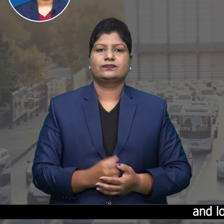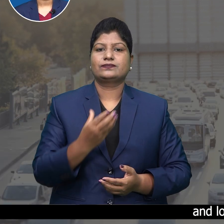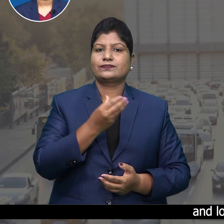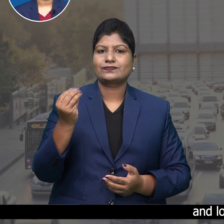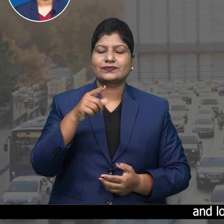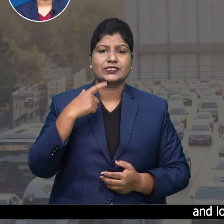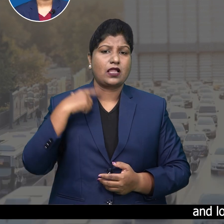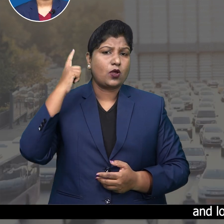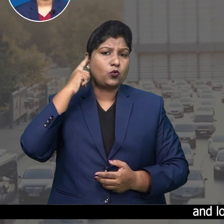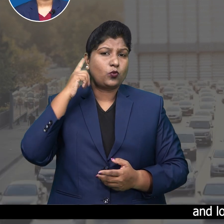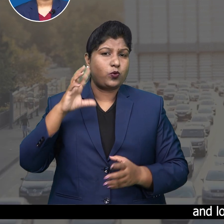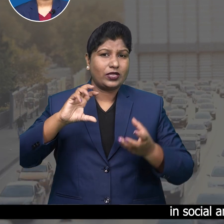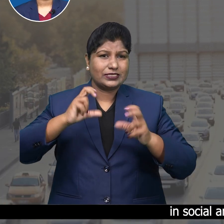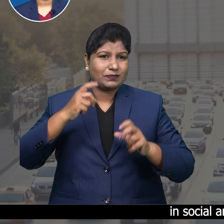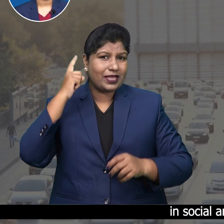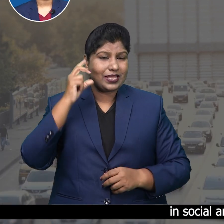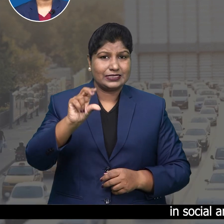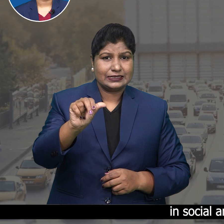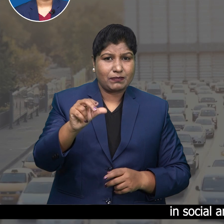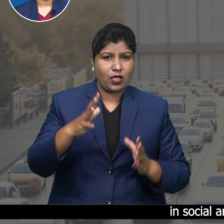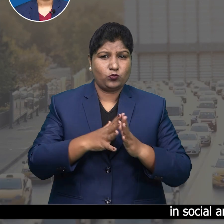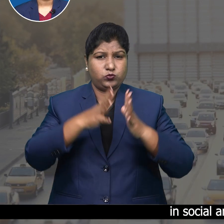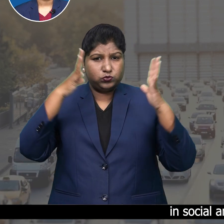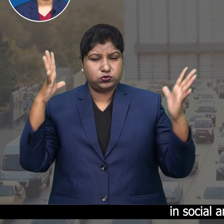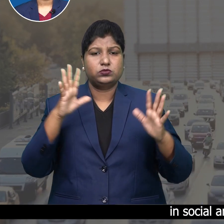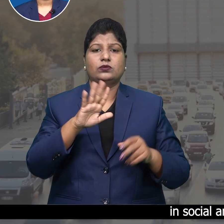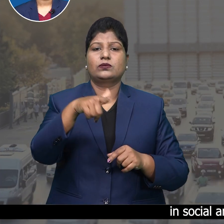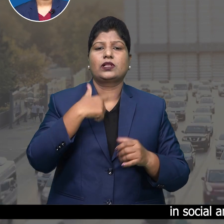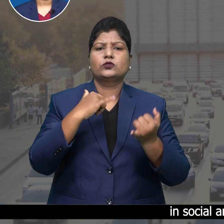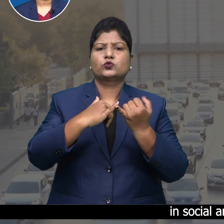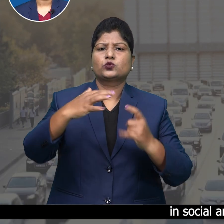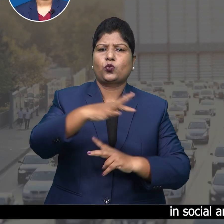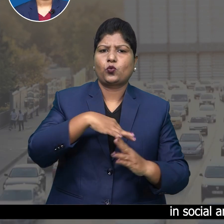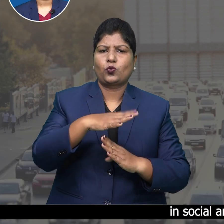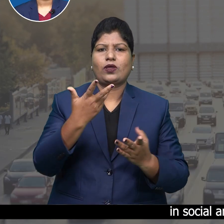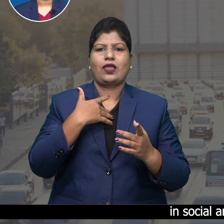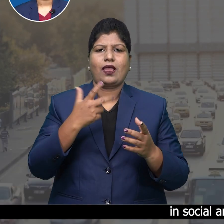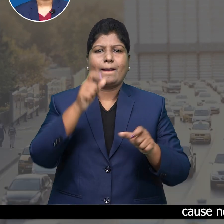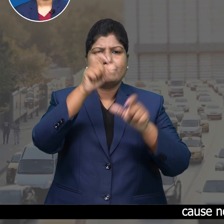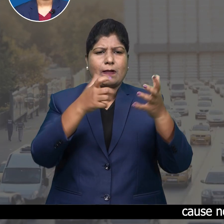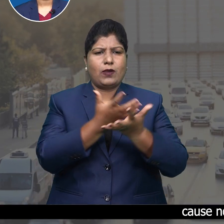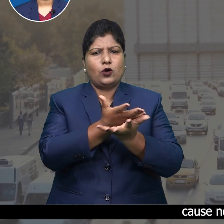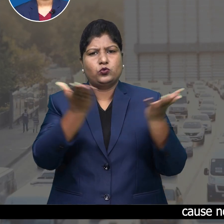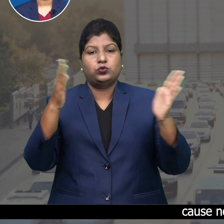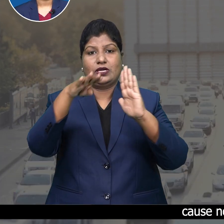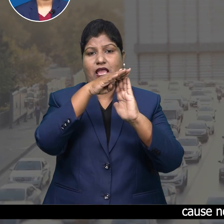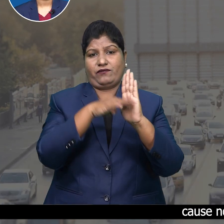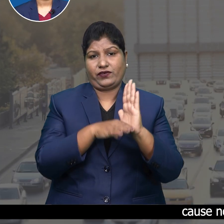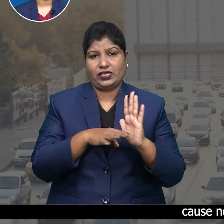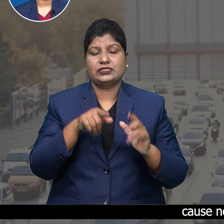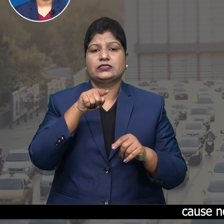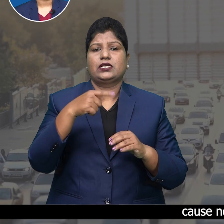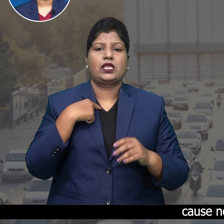and loudspeakers in social and public events cause